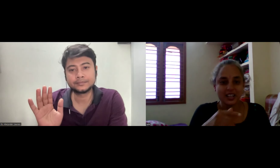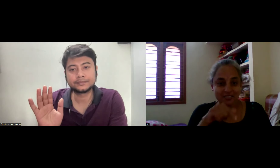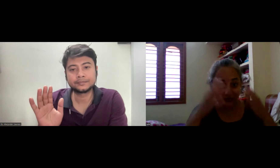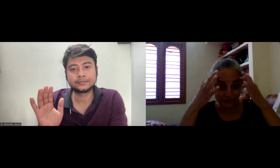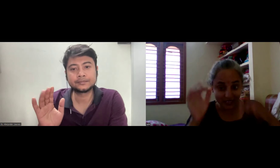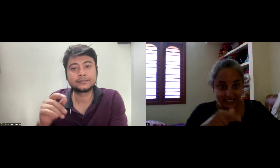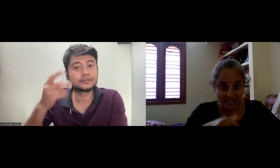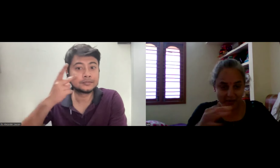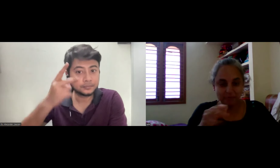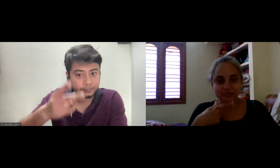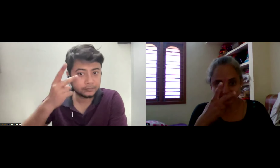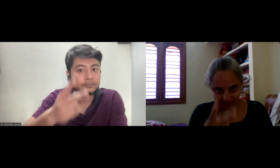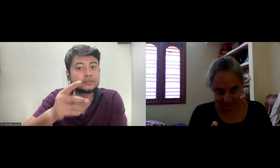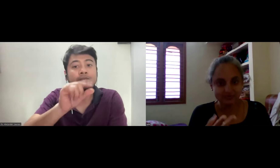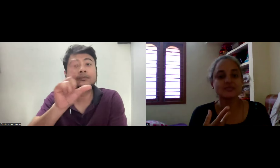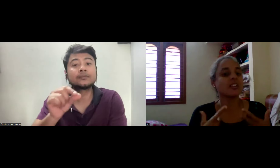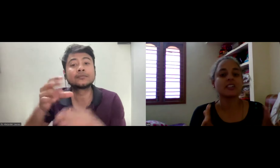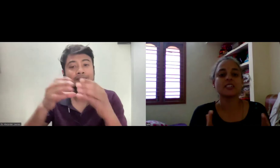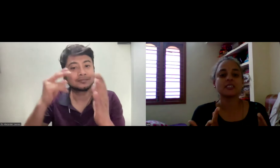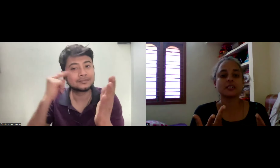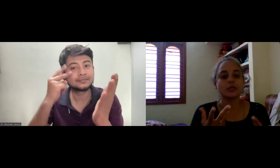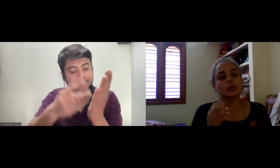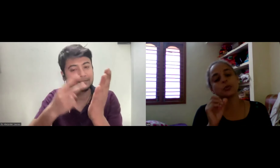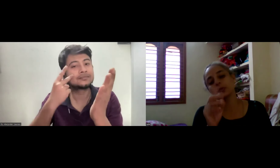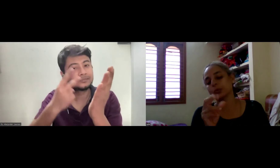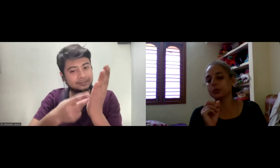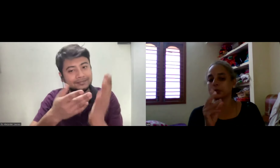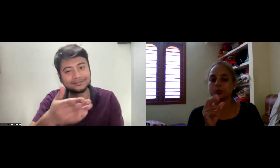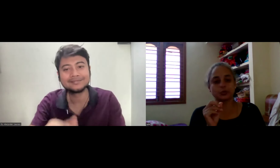Why you didn't see? It's there in the WhatsApp group.